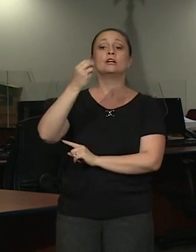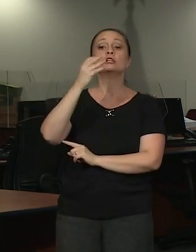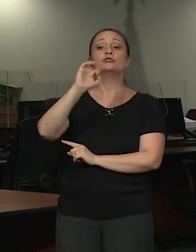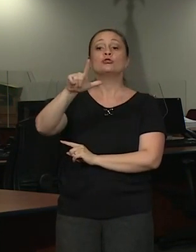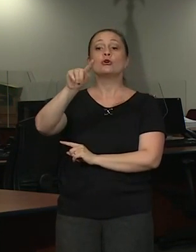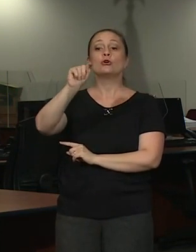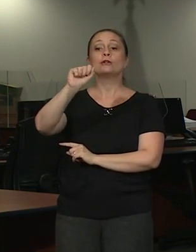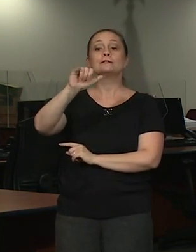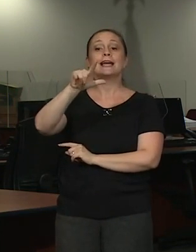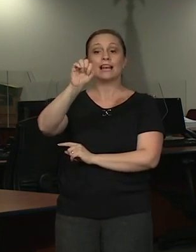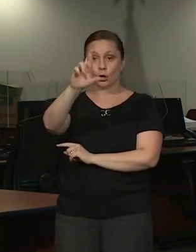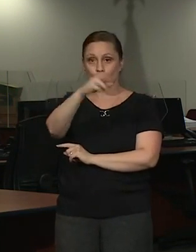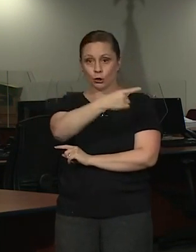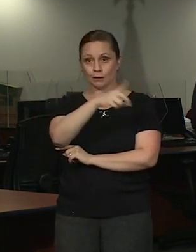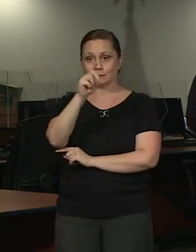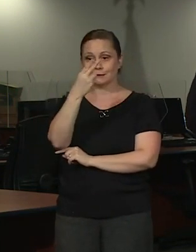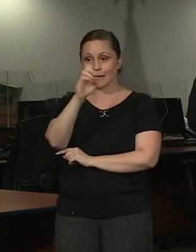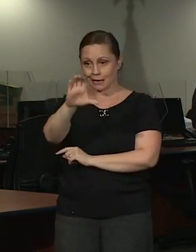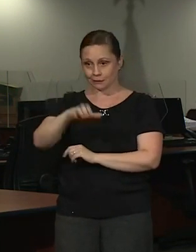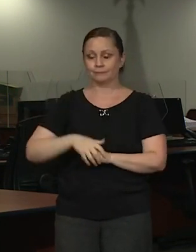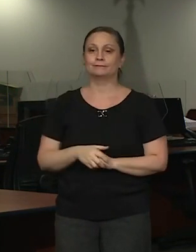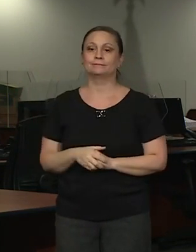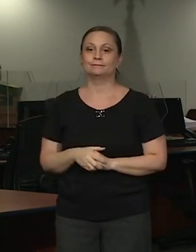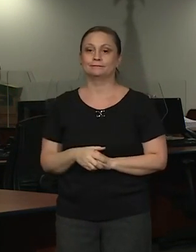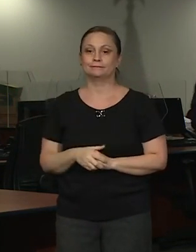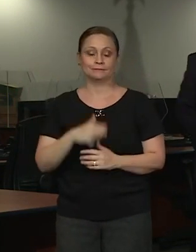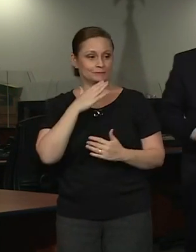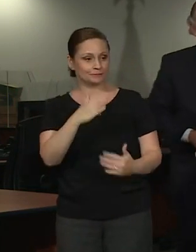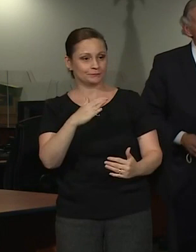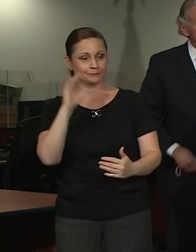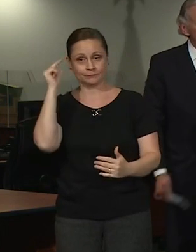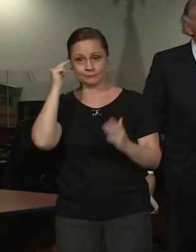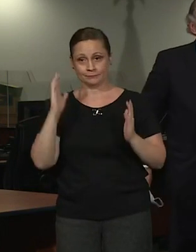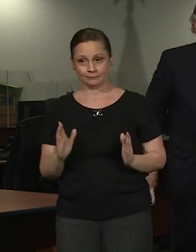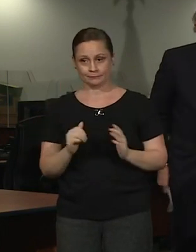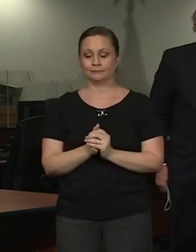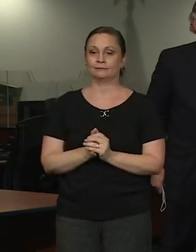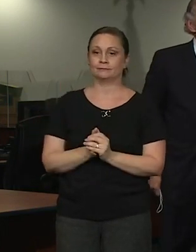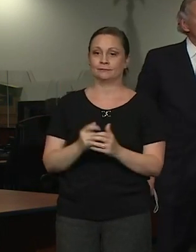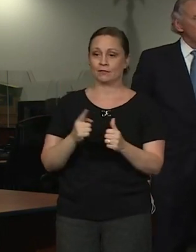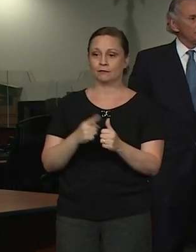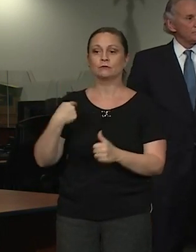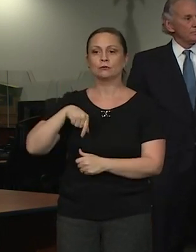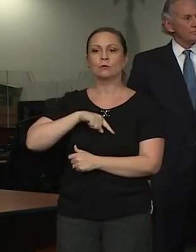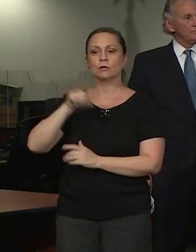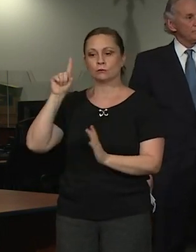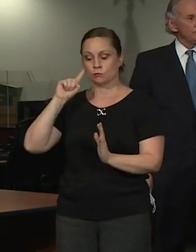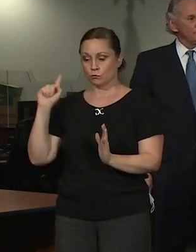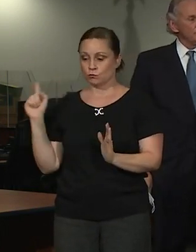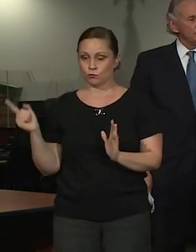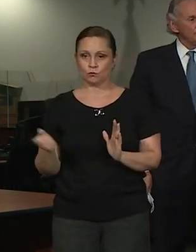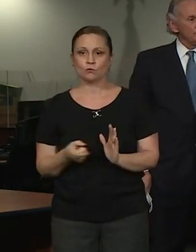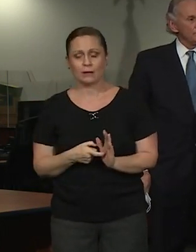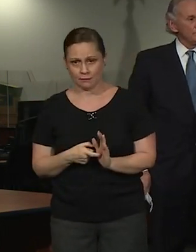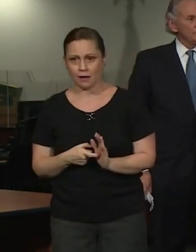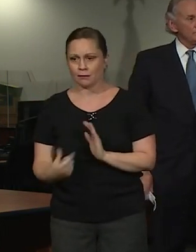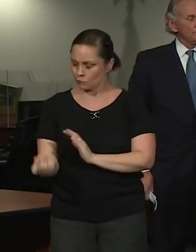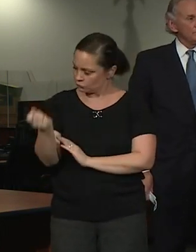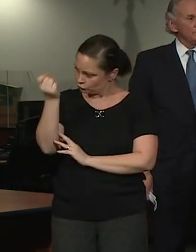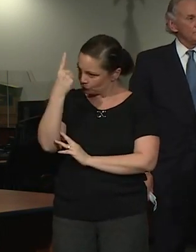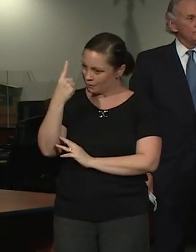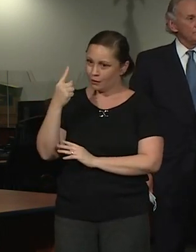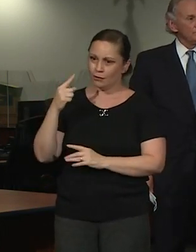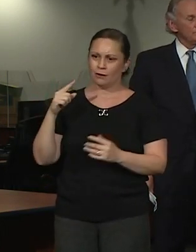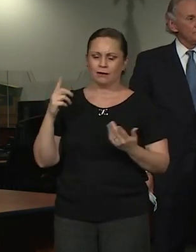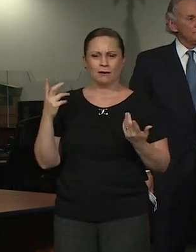you, Governor. First of all, we recognize the pain that not being able to see